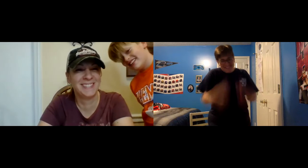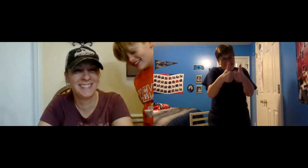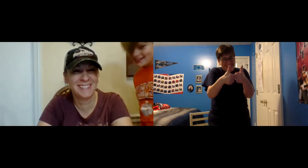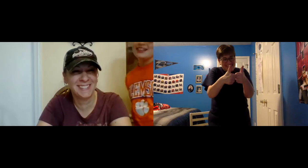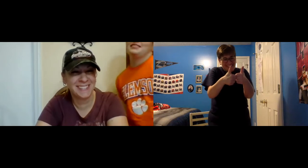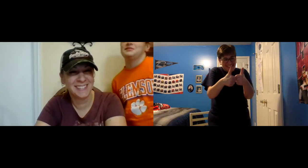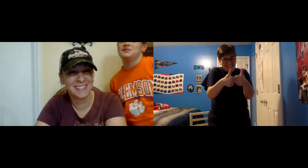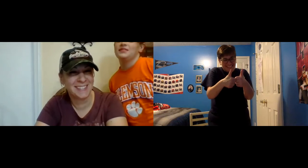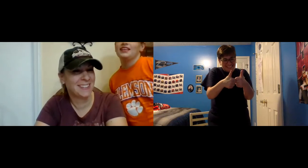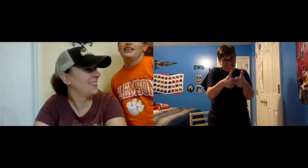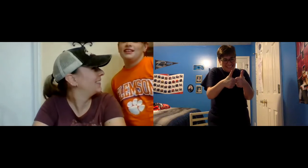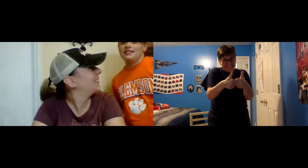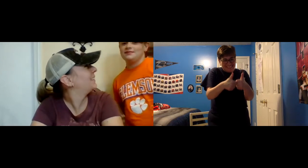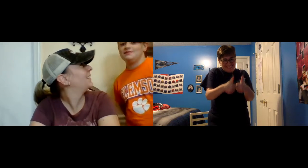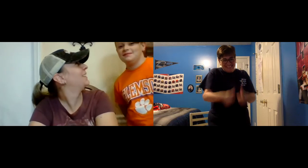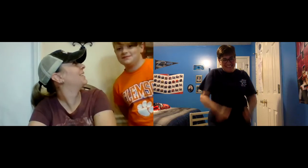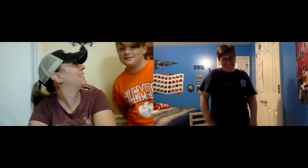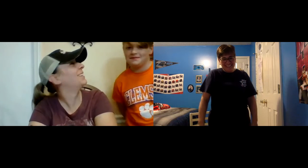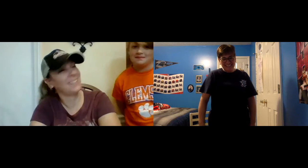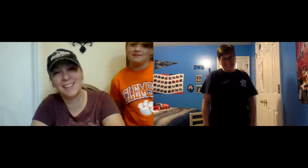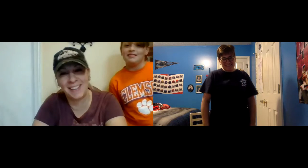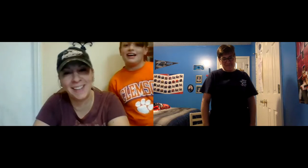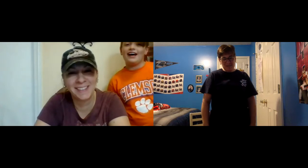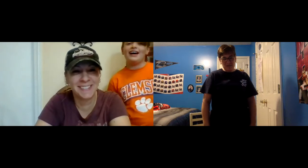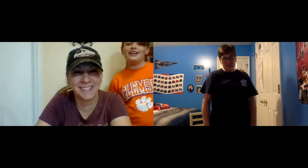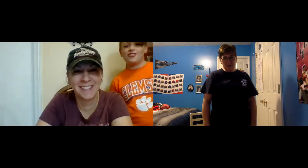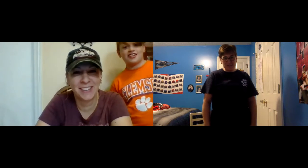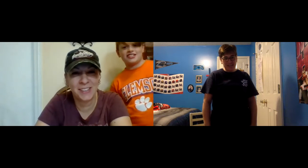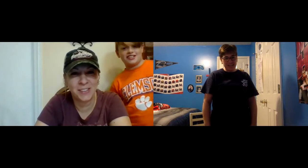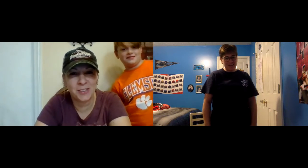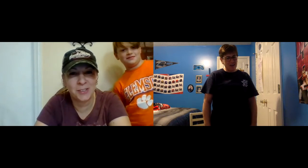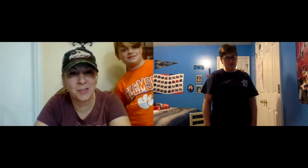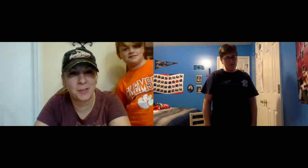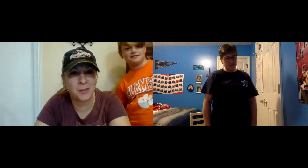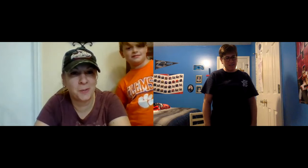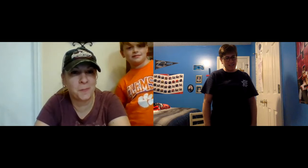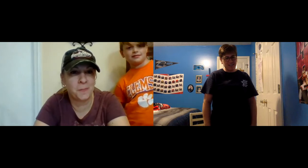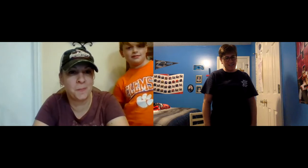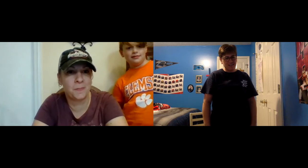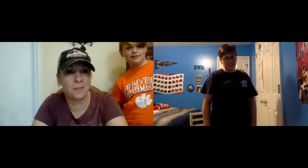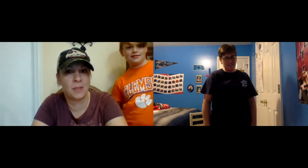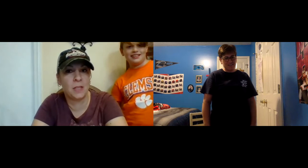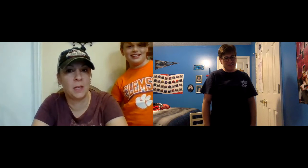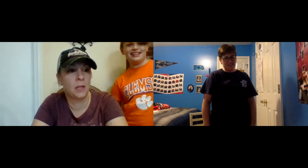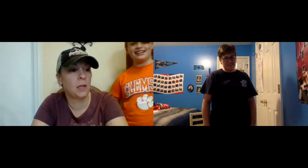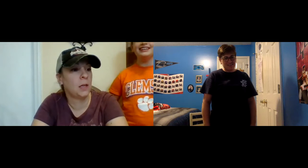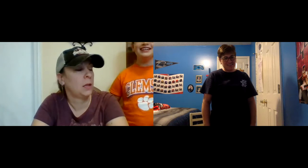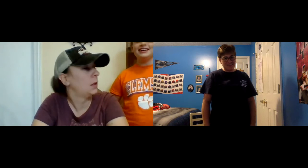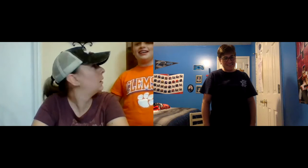Good. Doing good? Mm-hmm. Yeah? Being remote today? Not remote today?